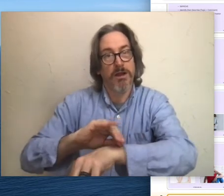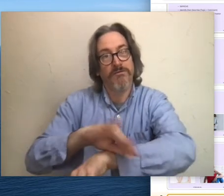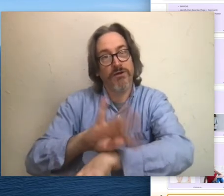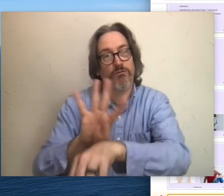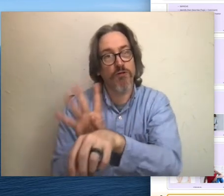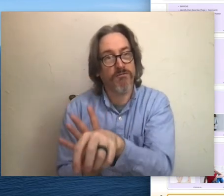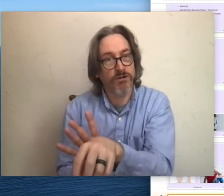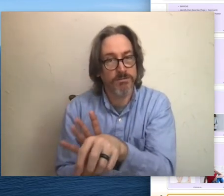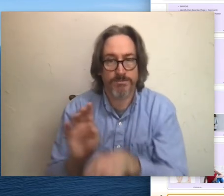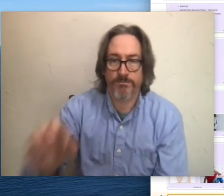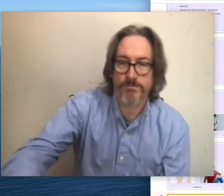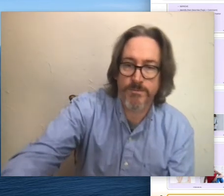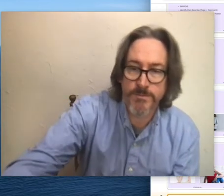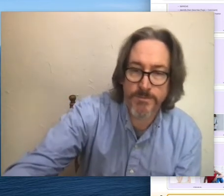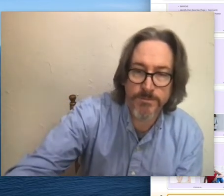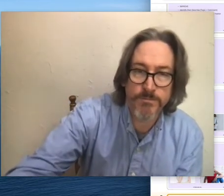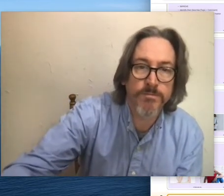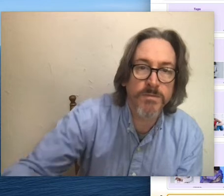You got a ruffle.